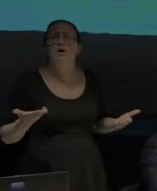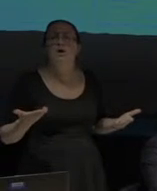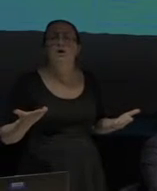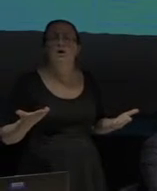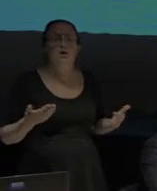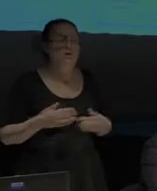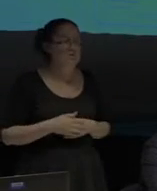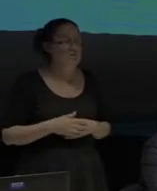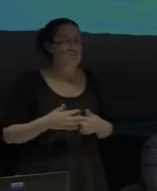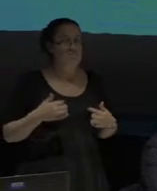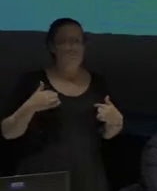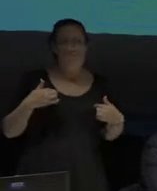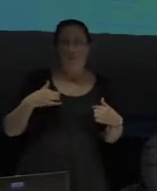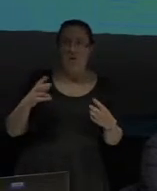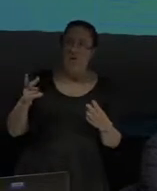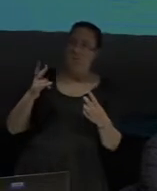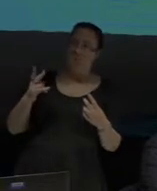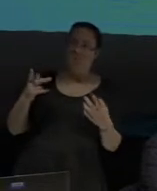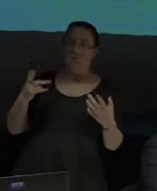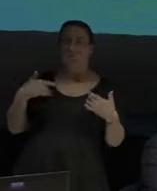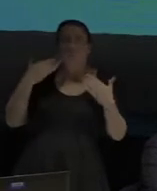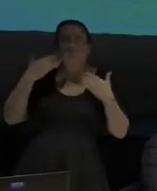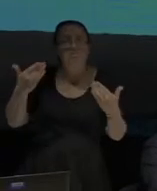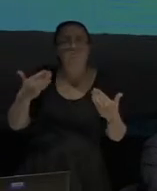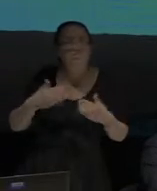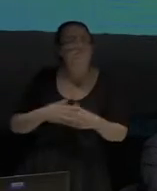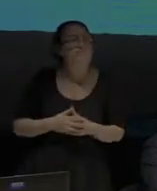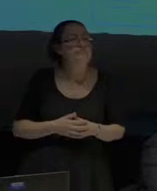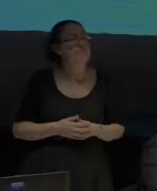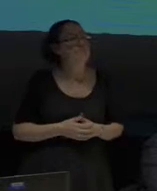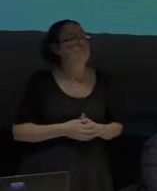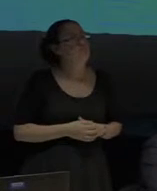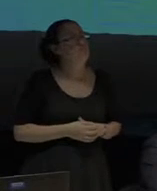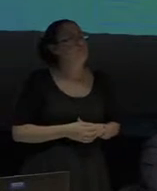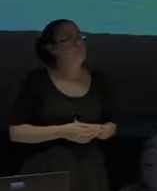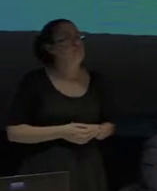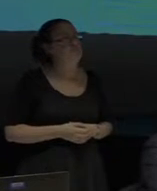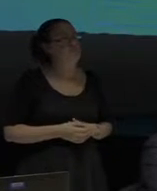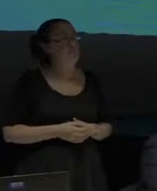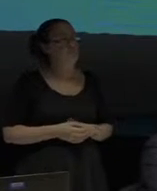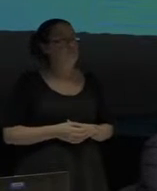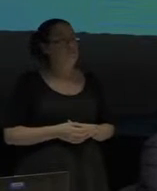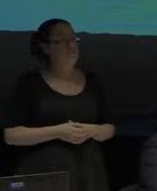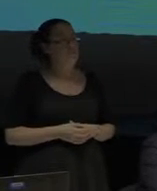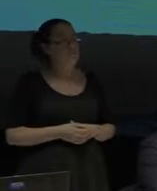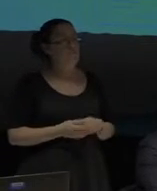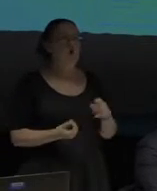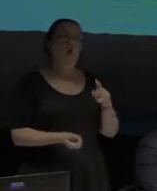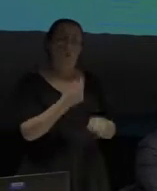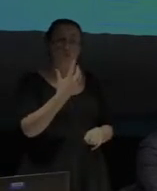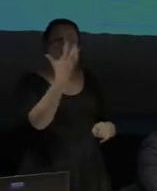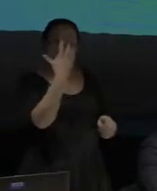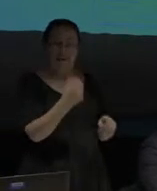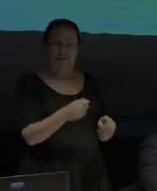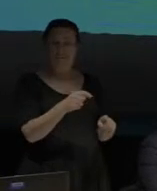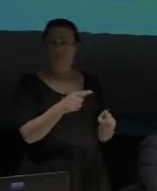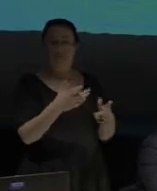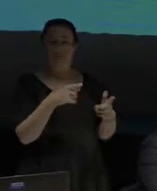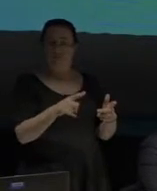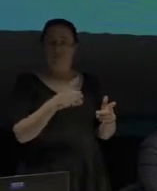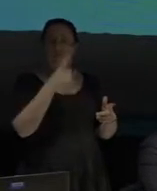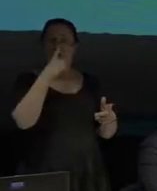course, which I don't. I'm going to hopefully get that today. So that's our take. We've got a big opportunity, which we mustn't miss, to produce a far